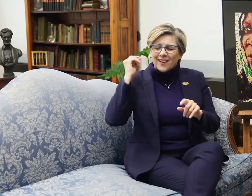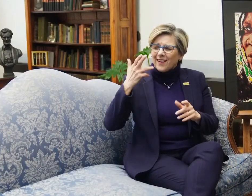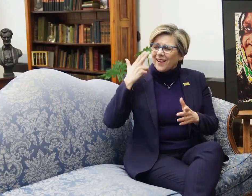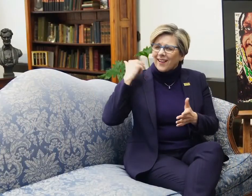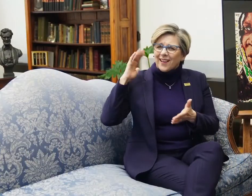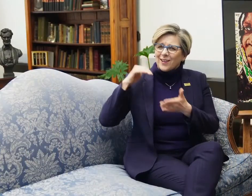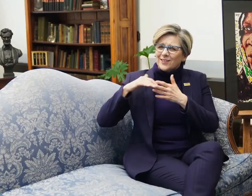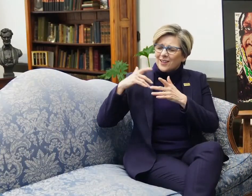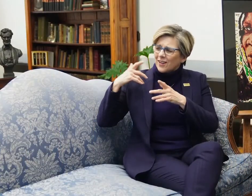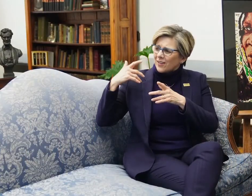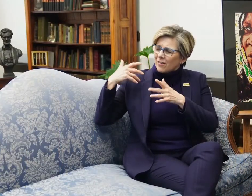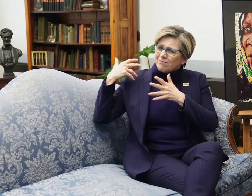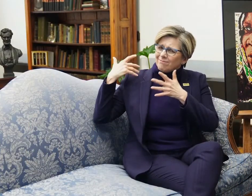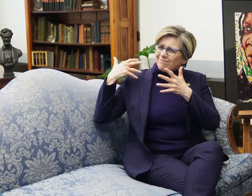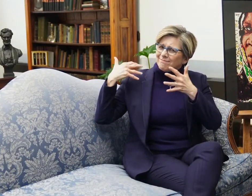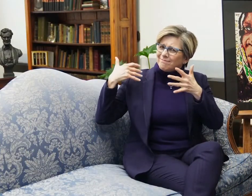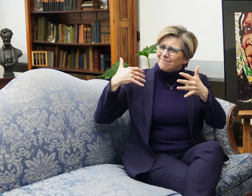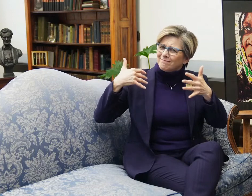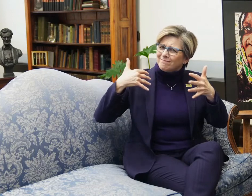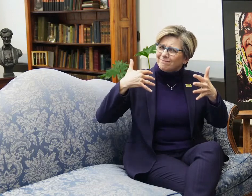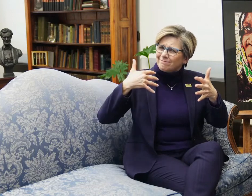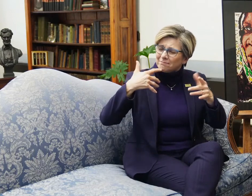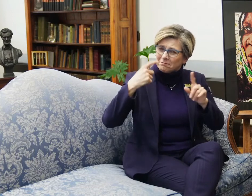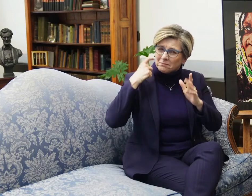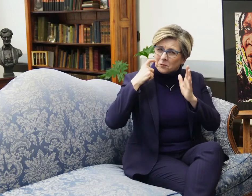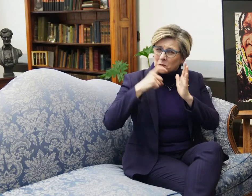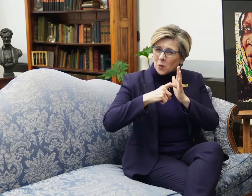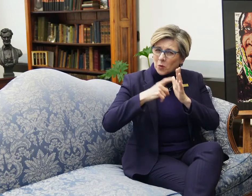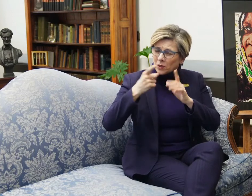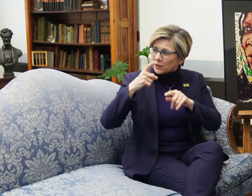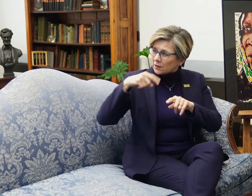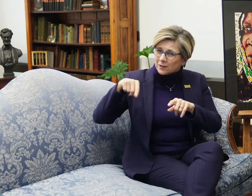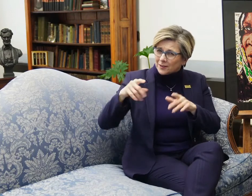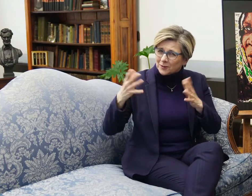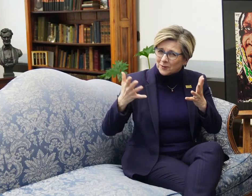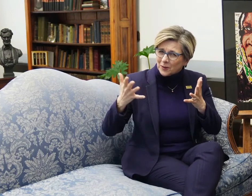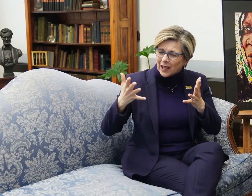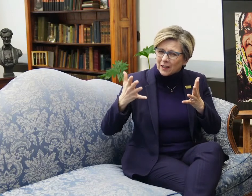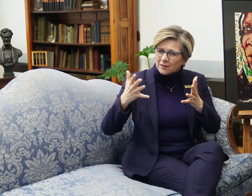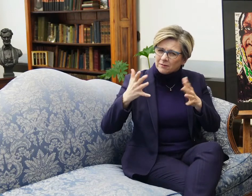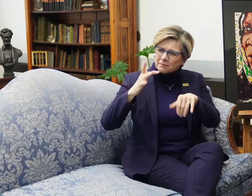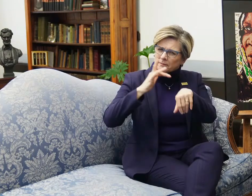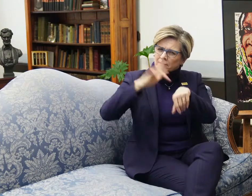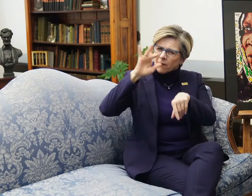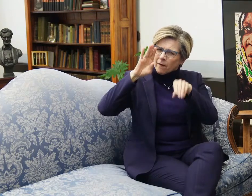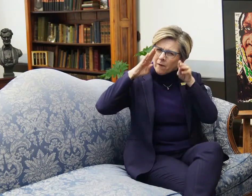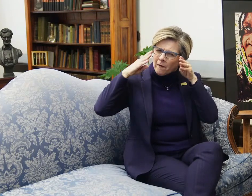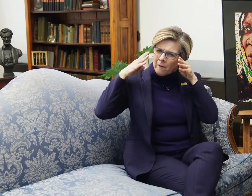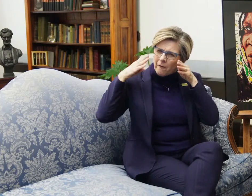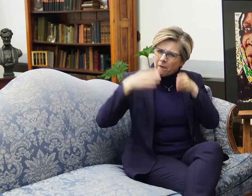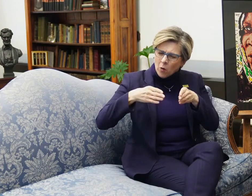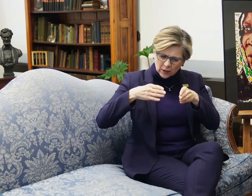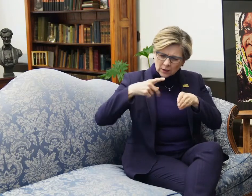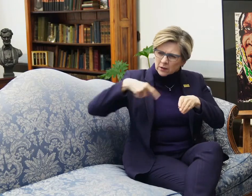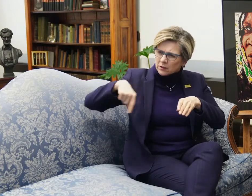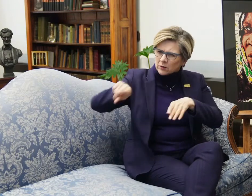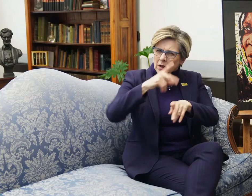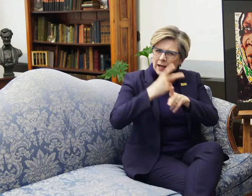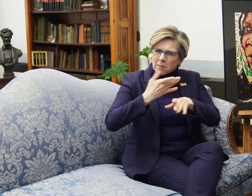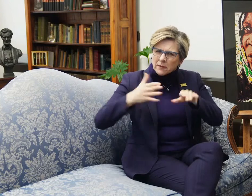What is clearly evident is that Gallaudet University and the Clare Center throughout everything has been laser focused on maintaining